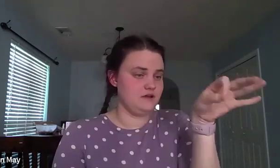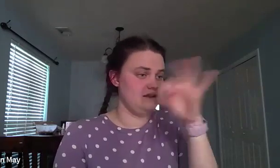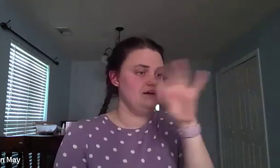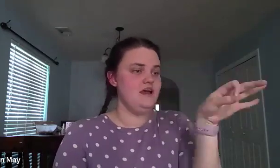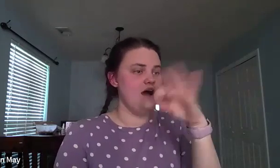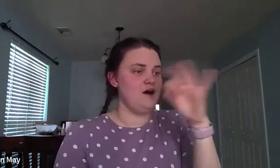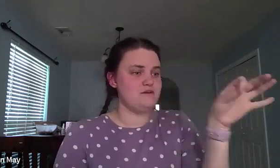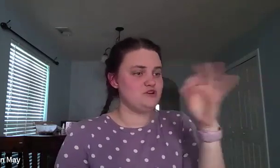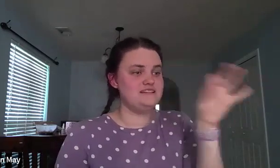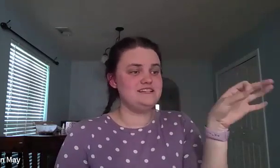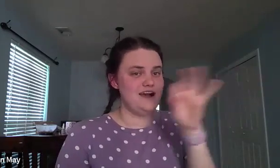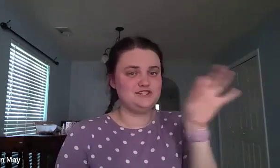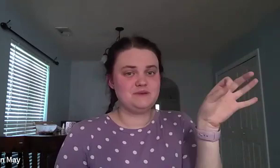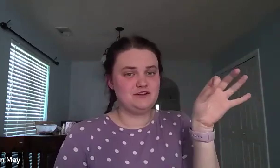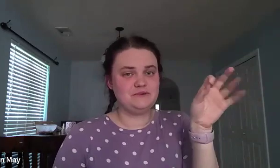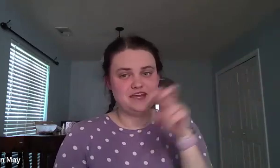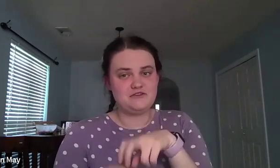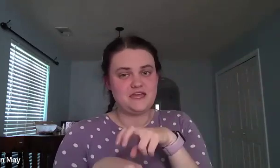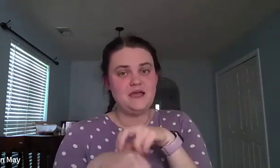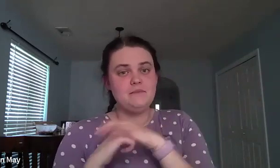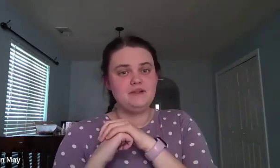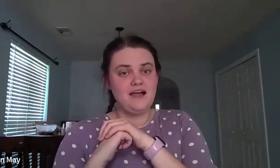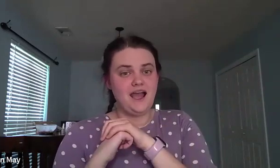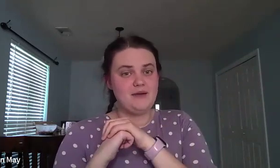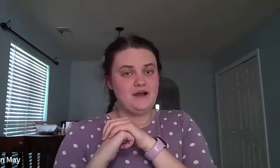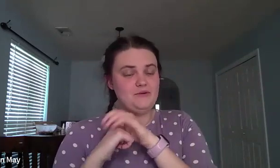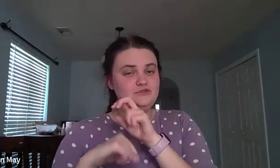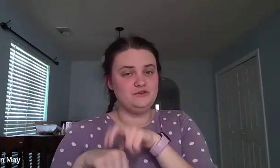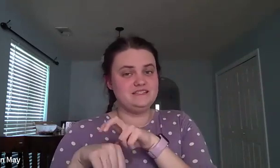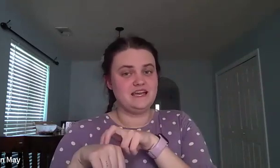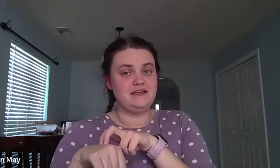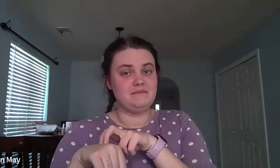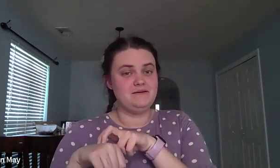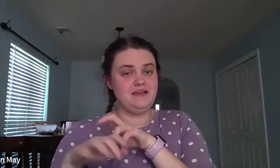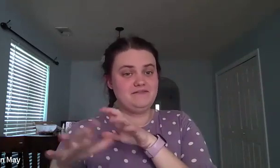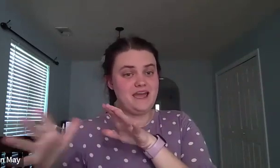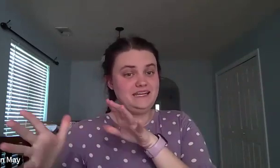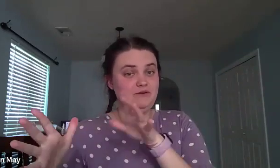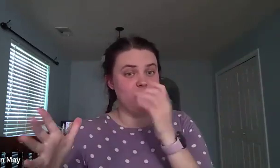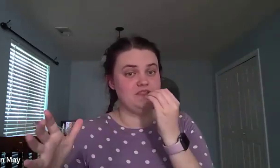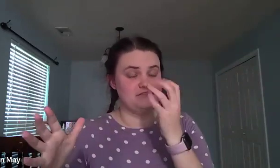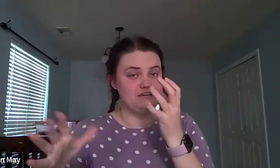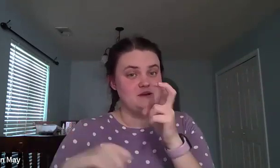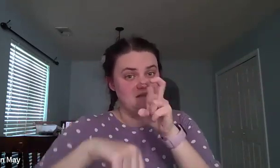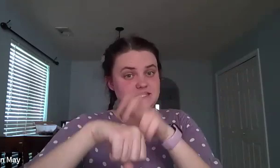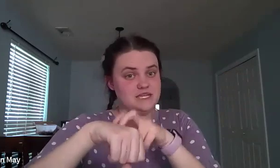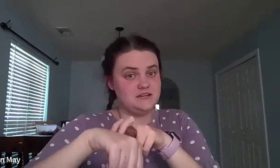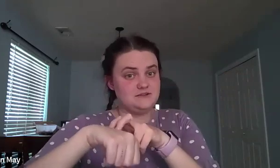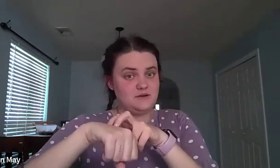okay? I was trying to not do my little potato thing, but like I will fully say like if I had to eat one thing for the rest of my life, it's potatoes,